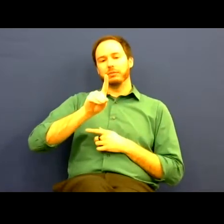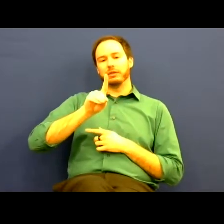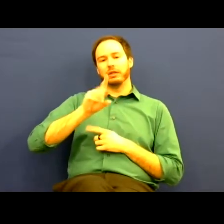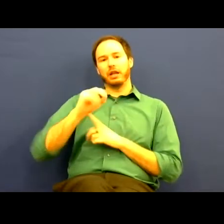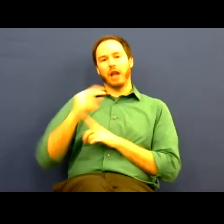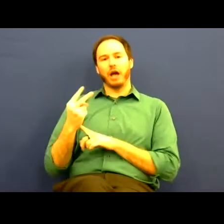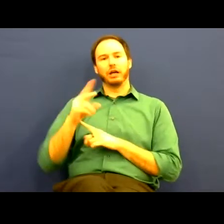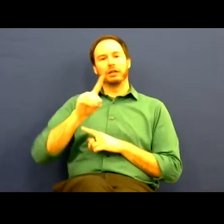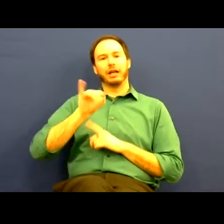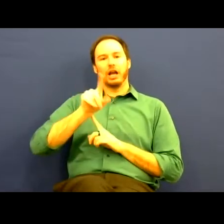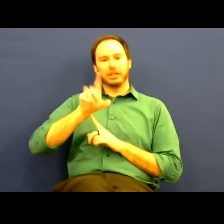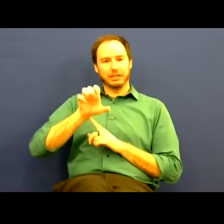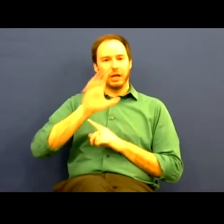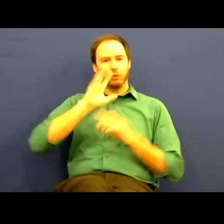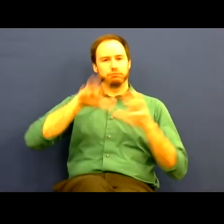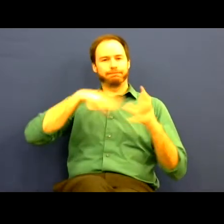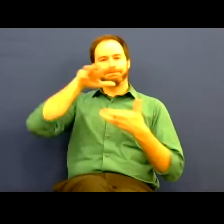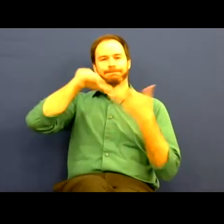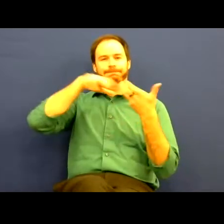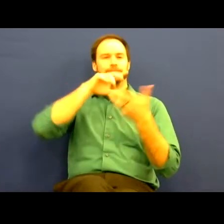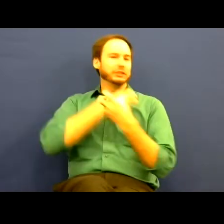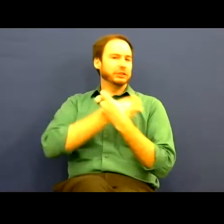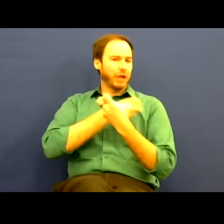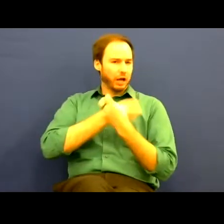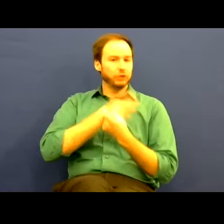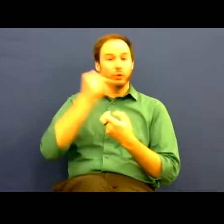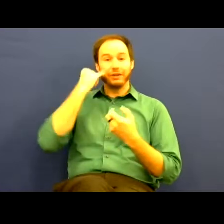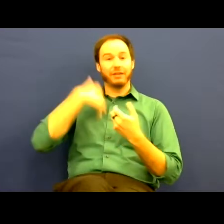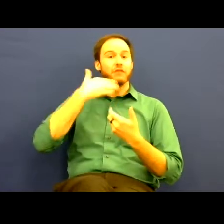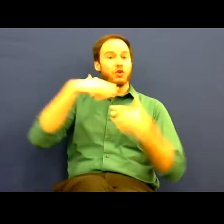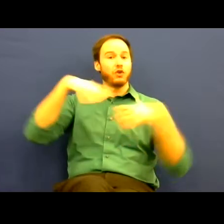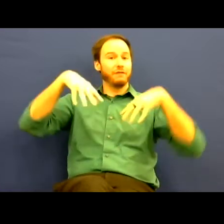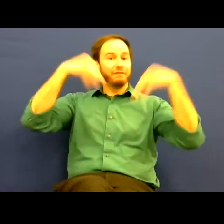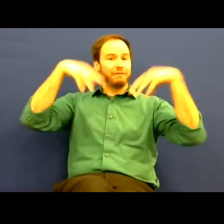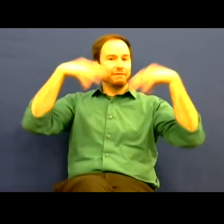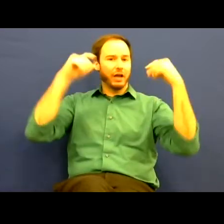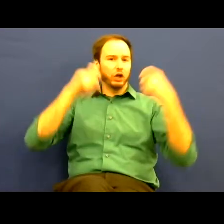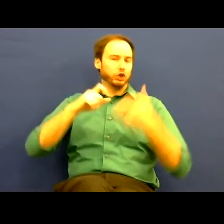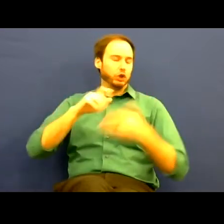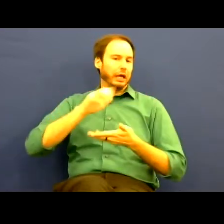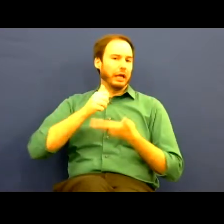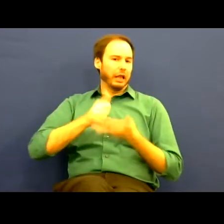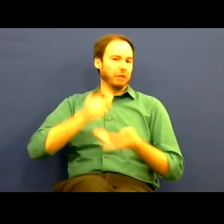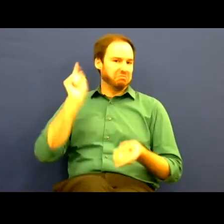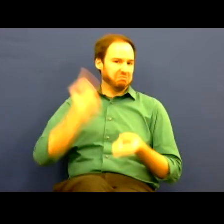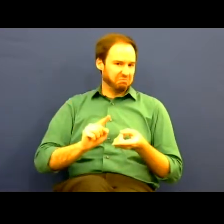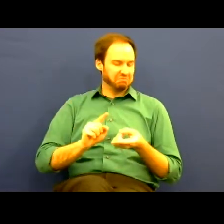from a ventilation standpoint, it should have good ventilation in case that should ever occur. Typically,